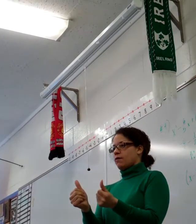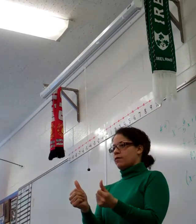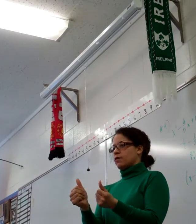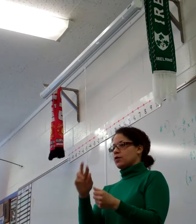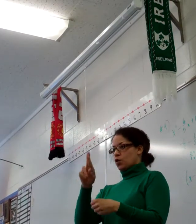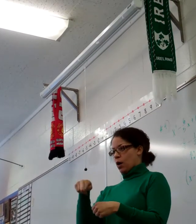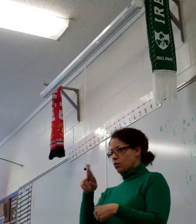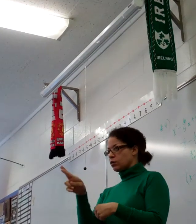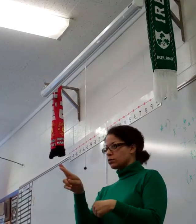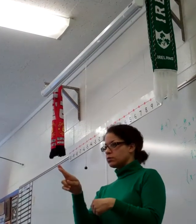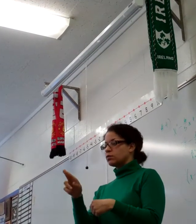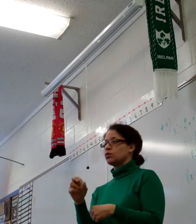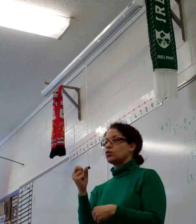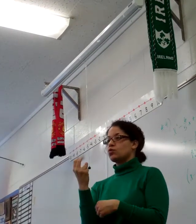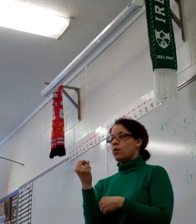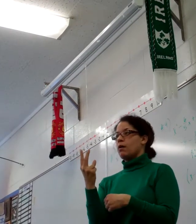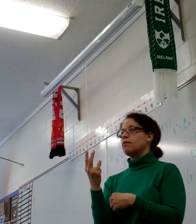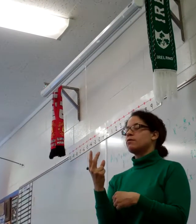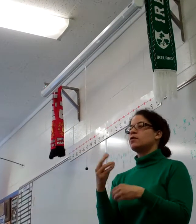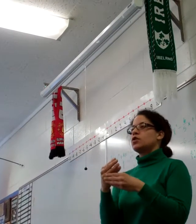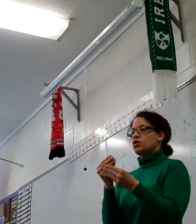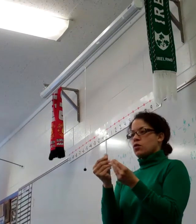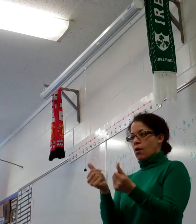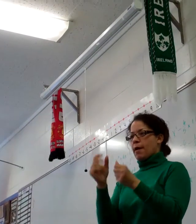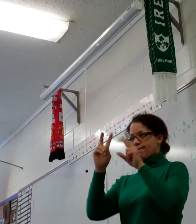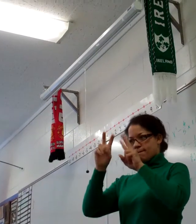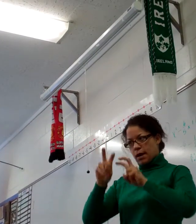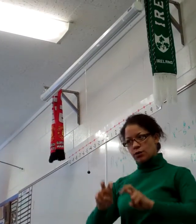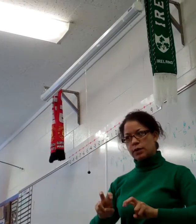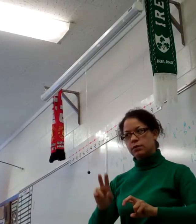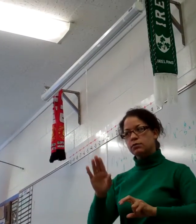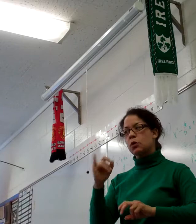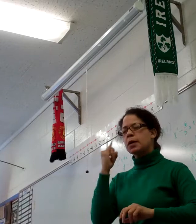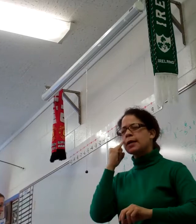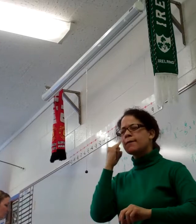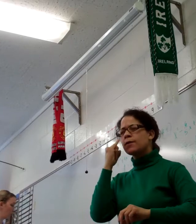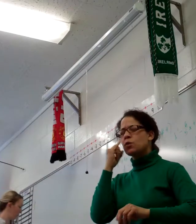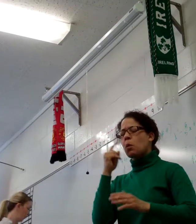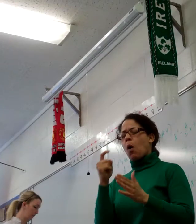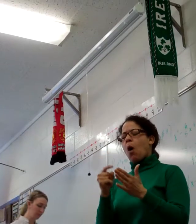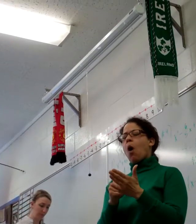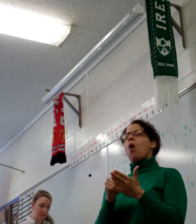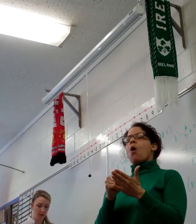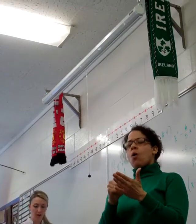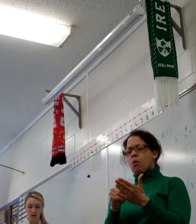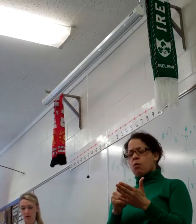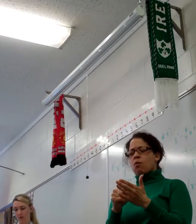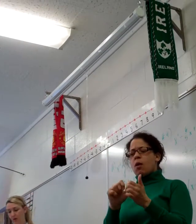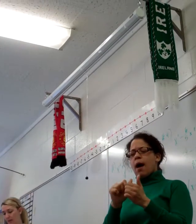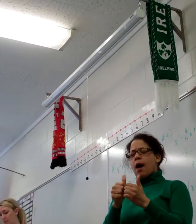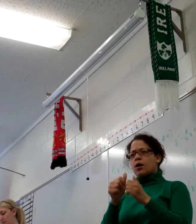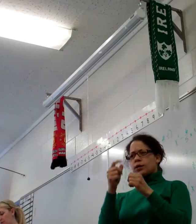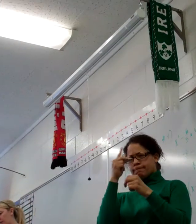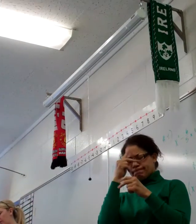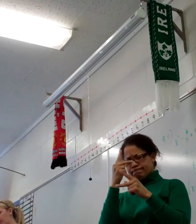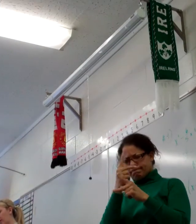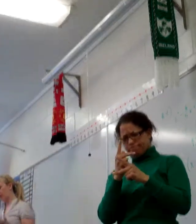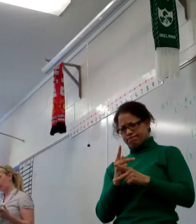solved by factoring, so forth. So if you recognize those things, then go for it. Okay, let me see if I can find one that's